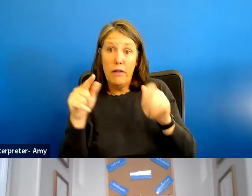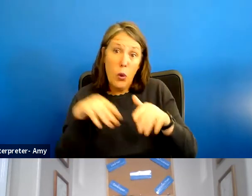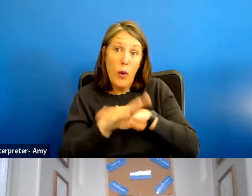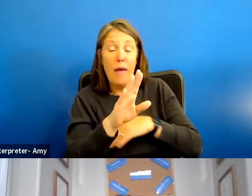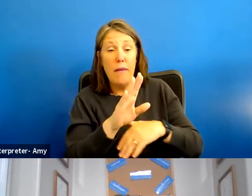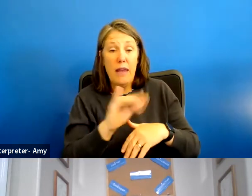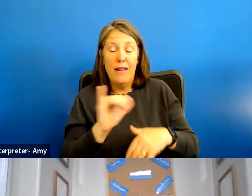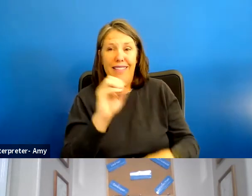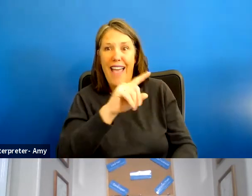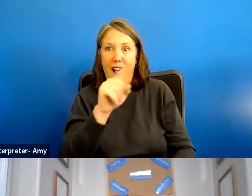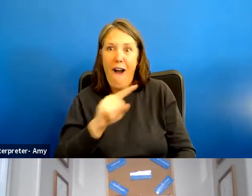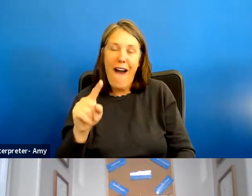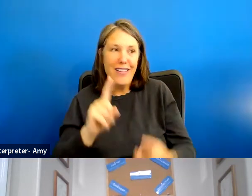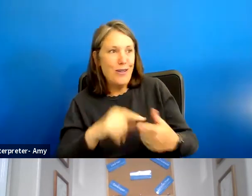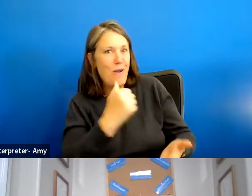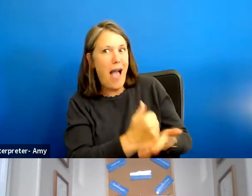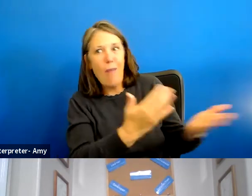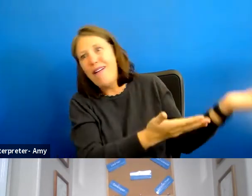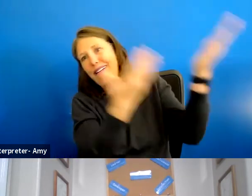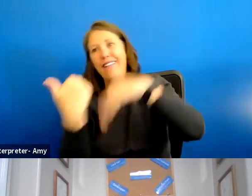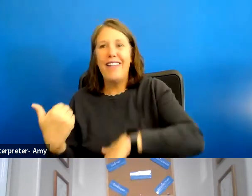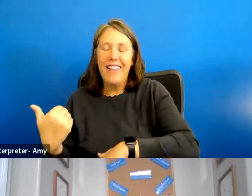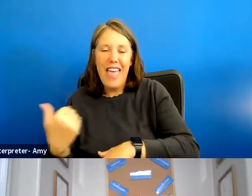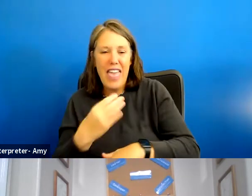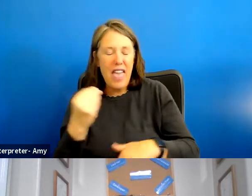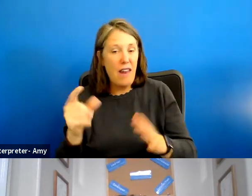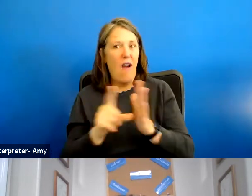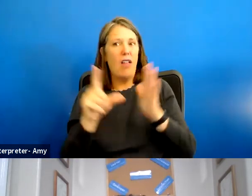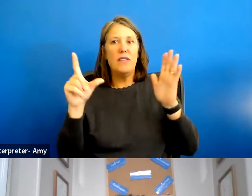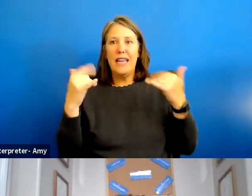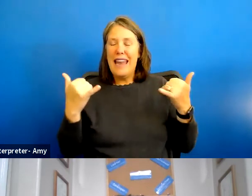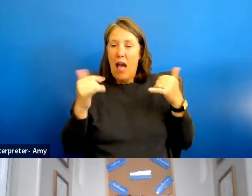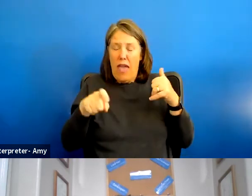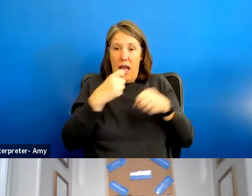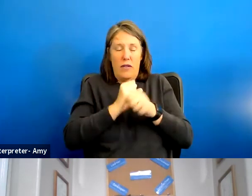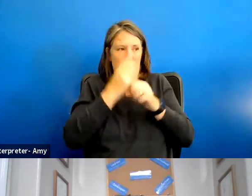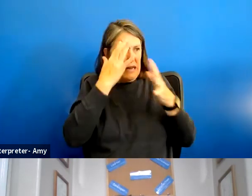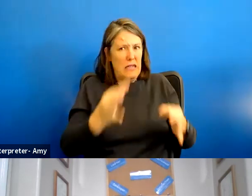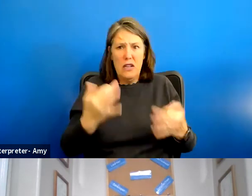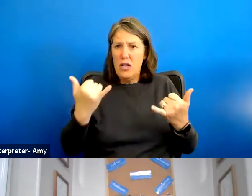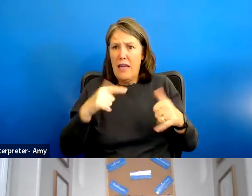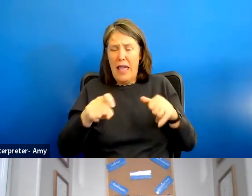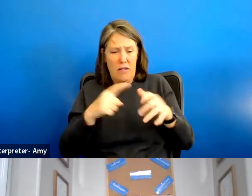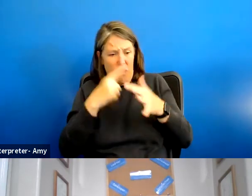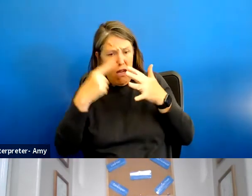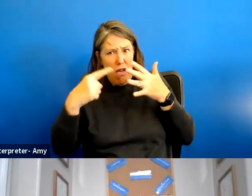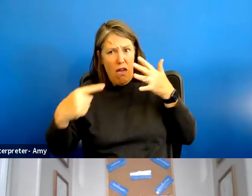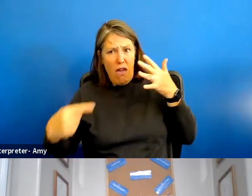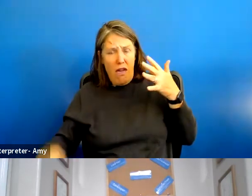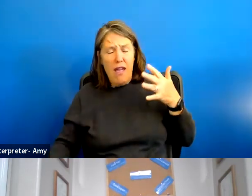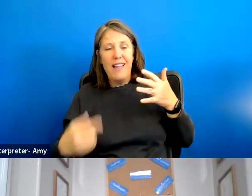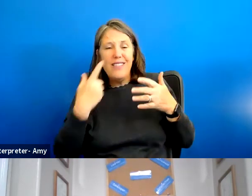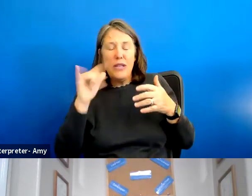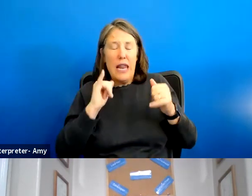like Oz to help them. And all of a sudden now they got to make decisions. Now they got to do this. Now they got to do that. So it's kind of